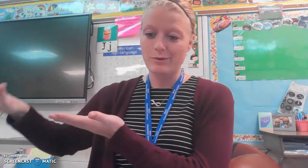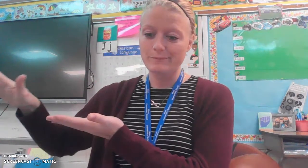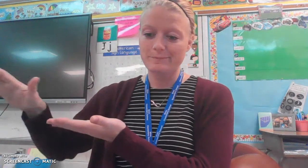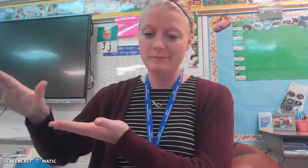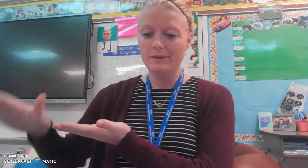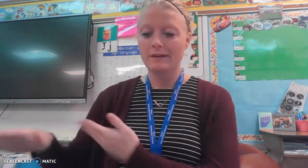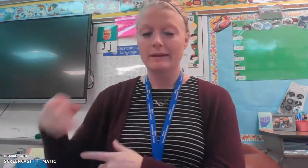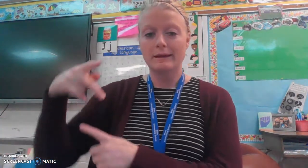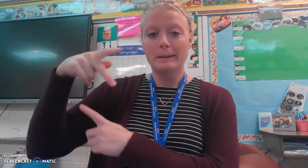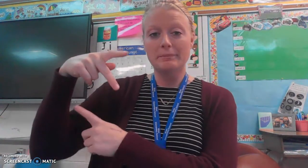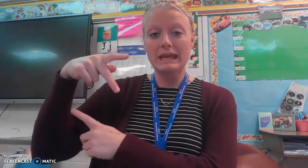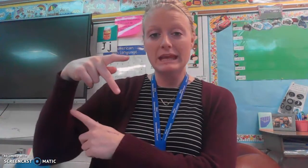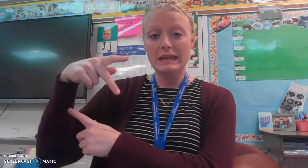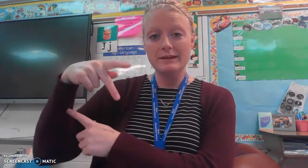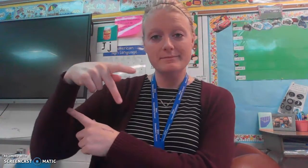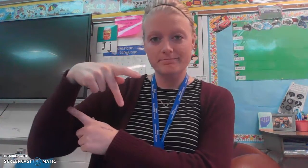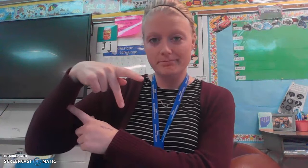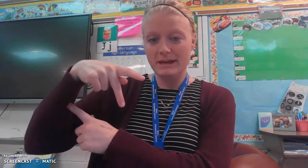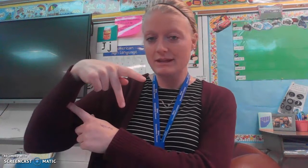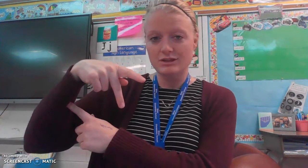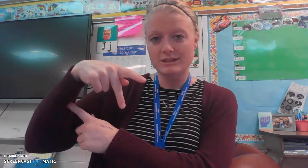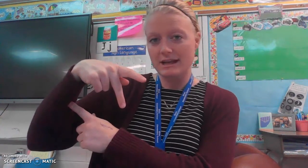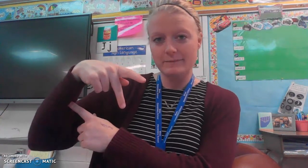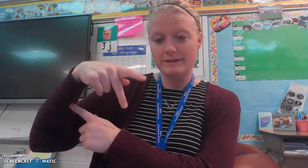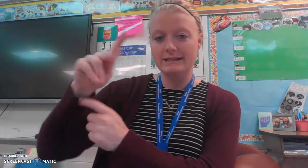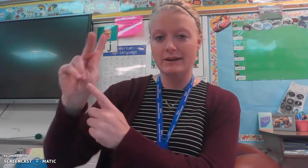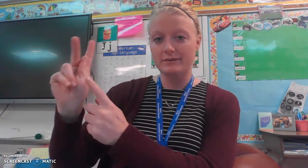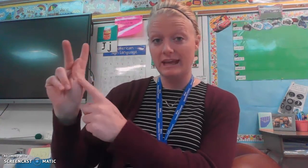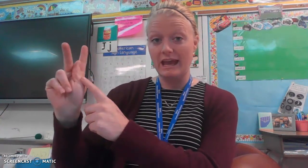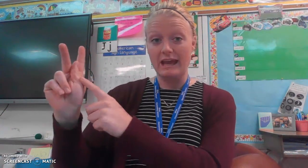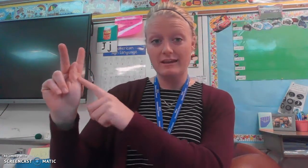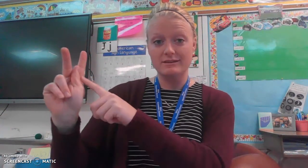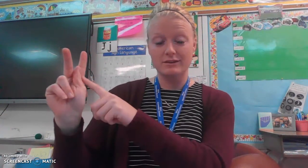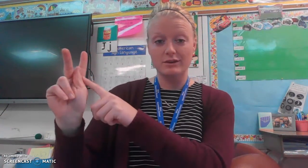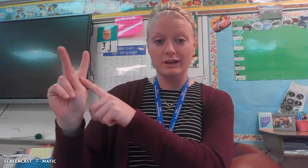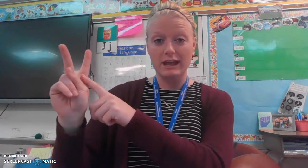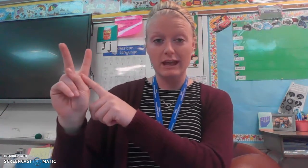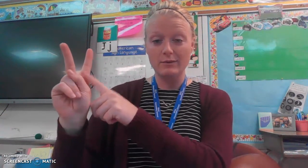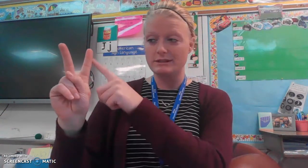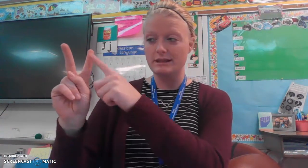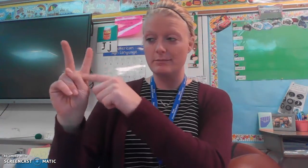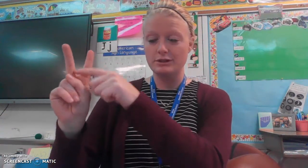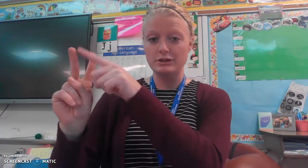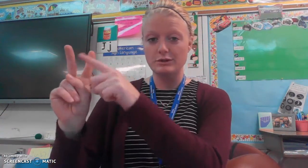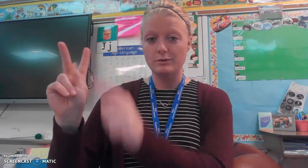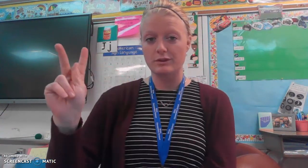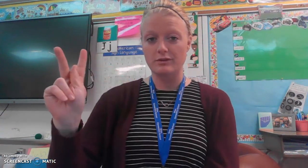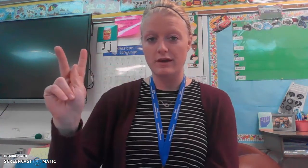table. P is just an upside down K. So your K was the number 2 with your